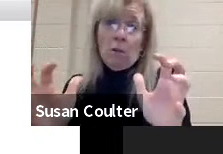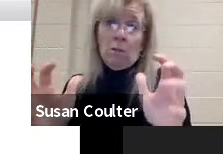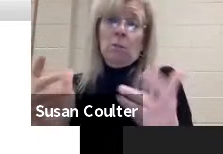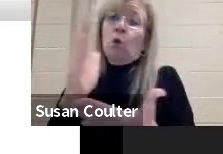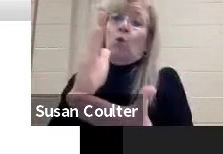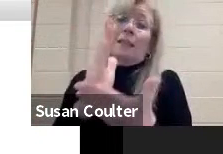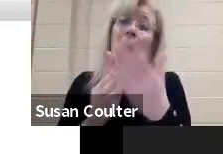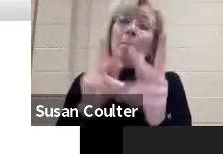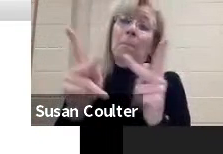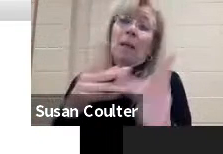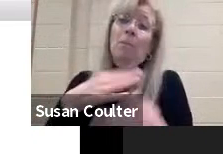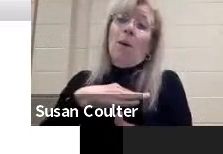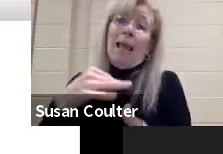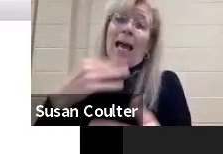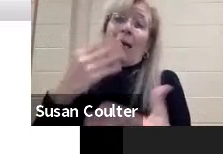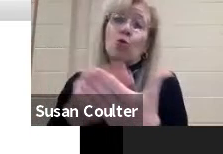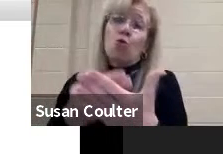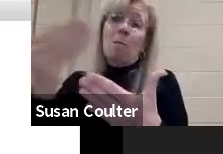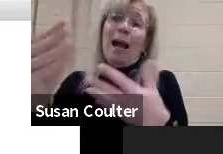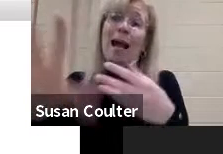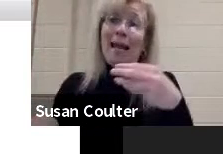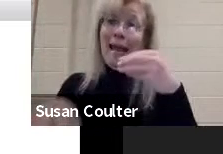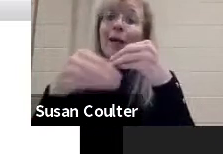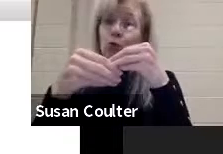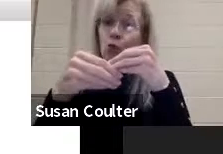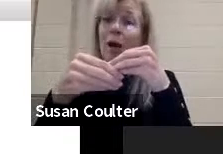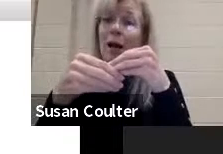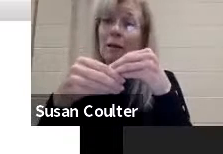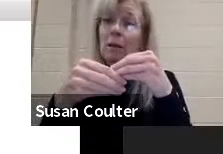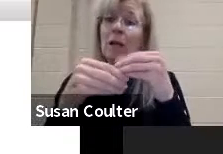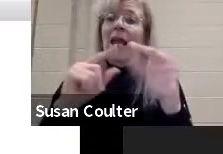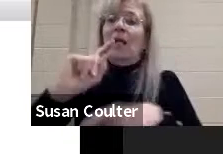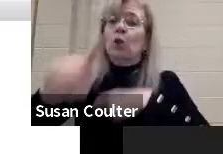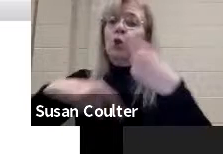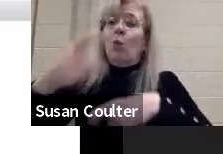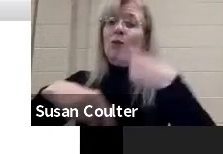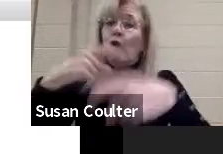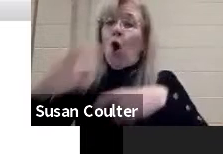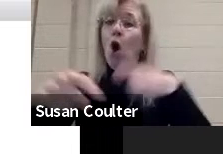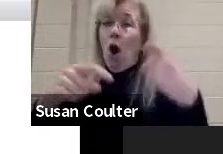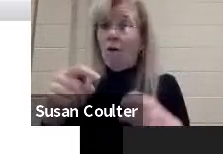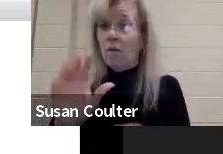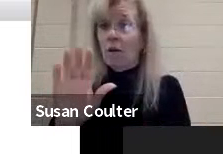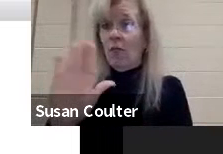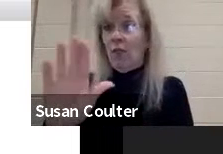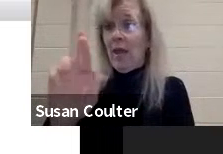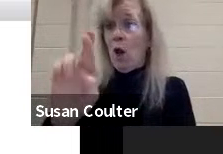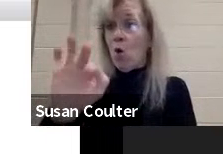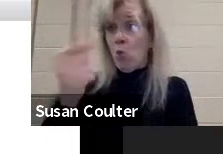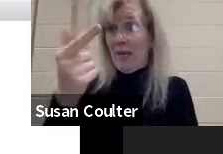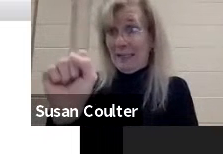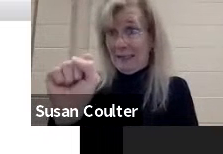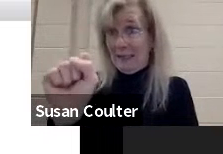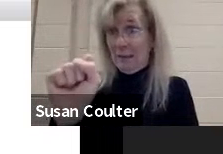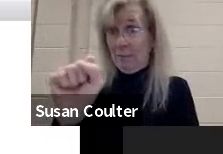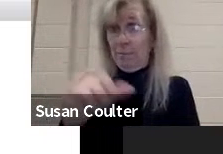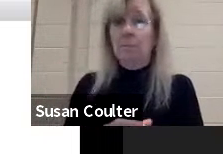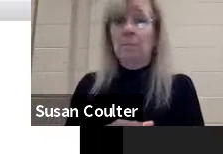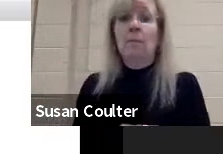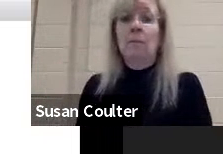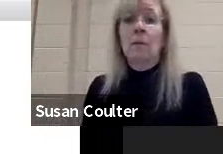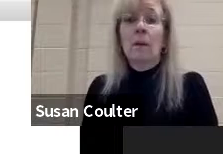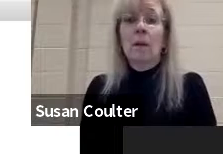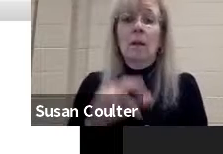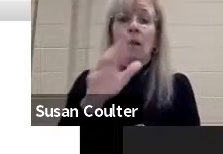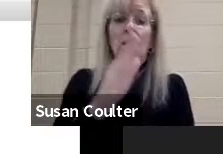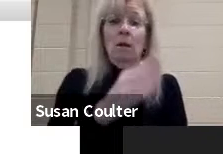The one. So some people like to buy extra and switch off their rings.